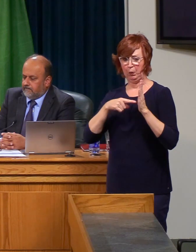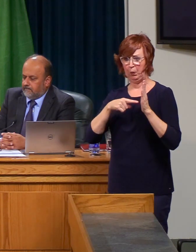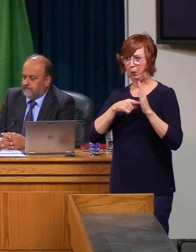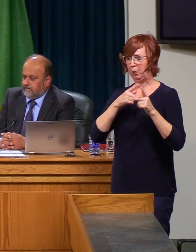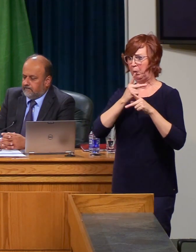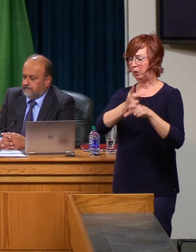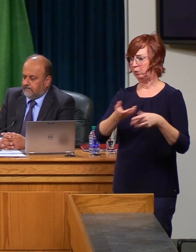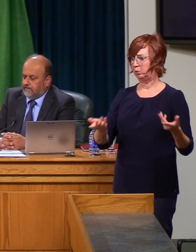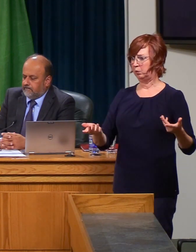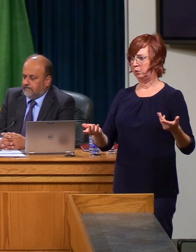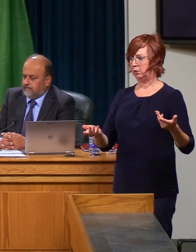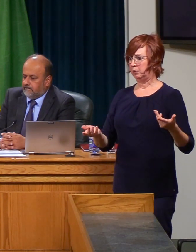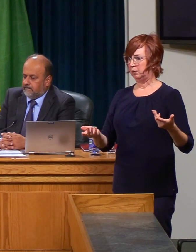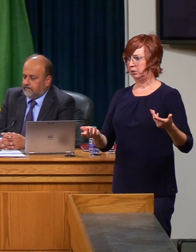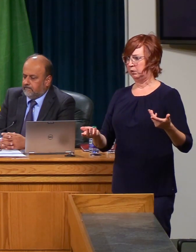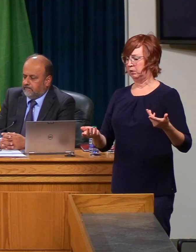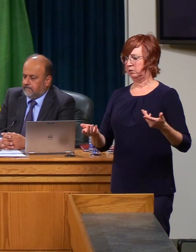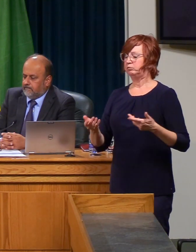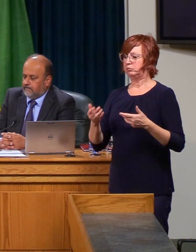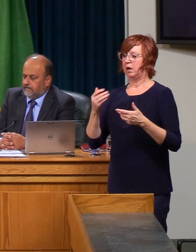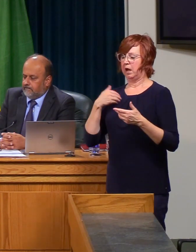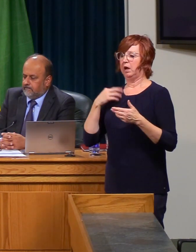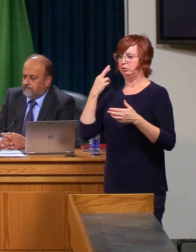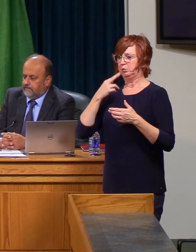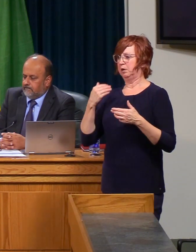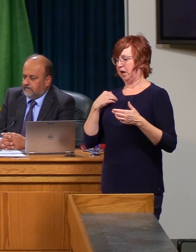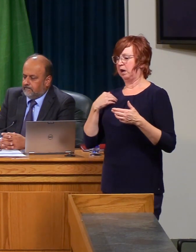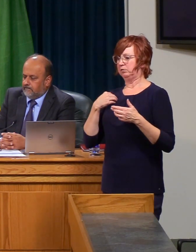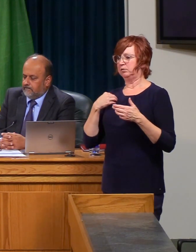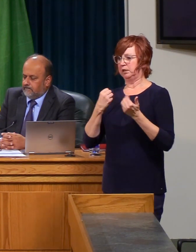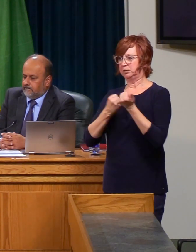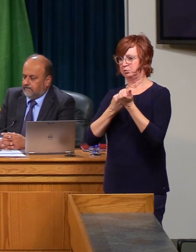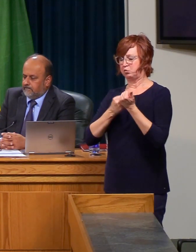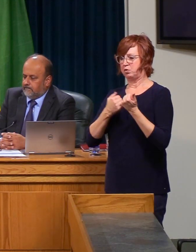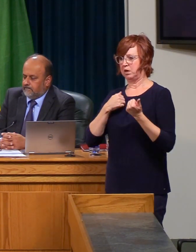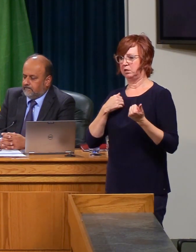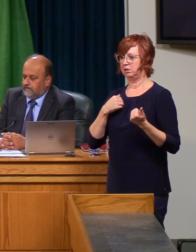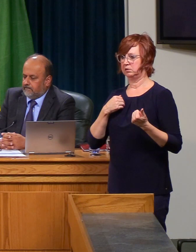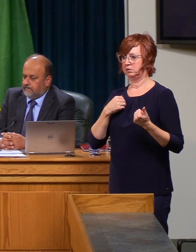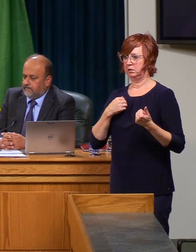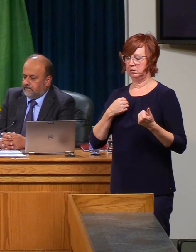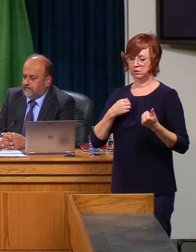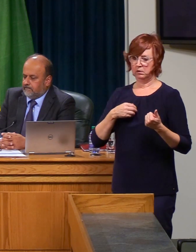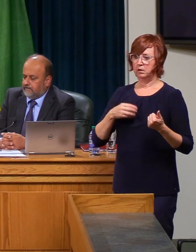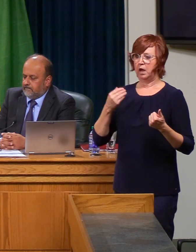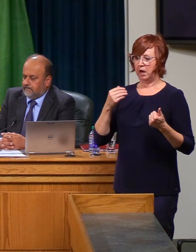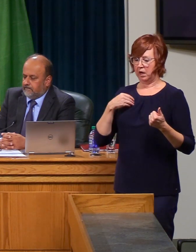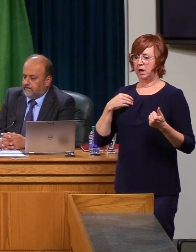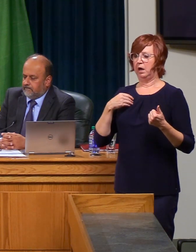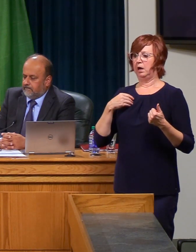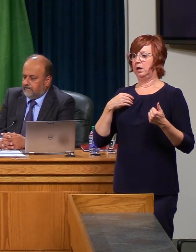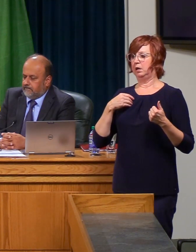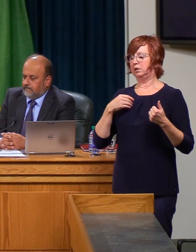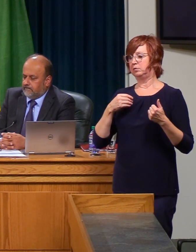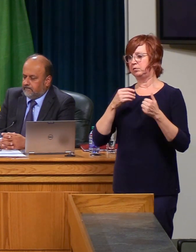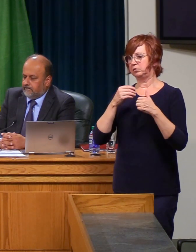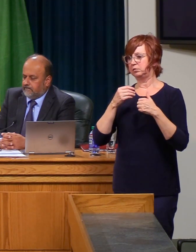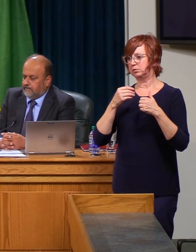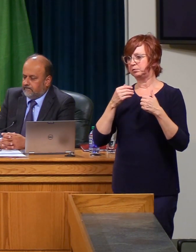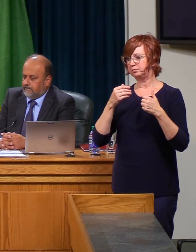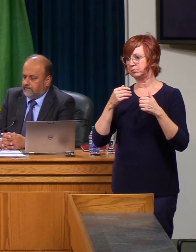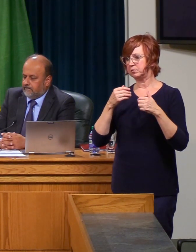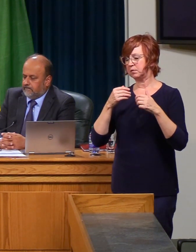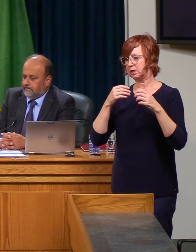that is facing eviction, there is measures in this package that are going to affect their